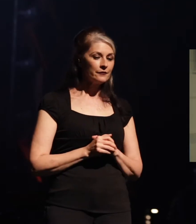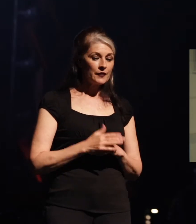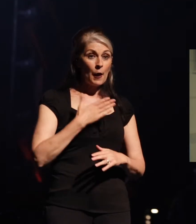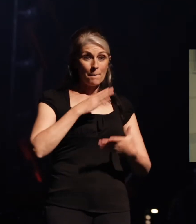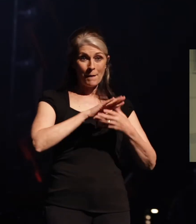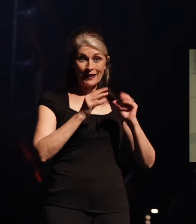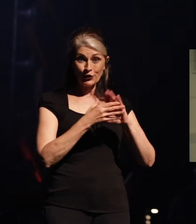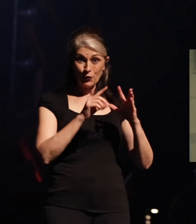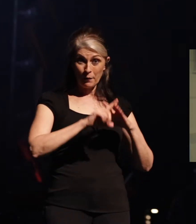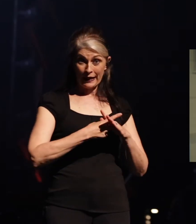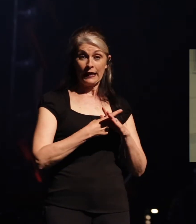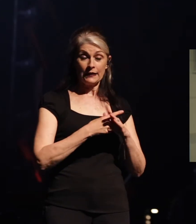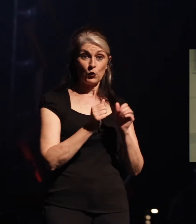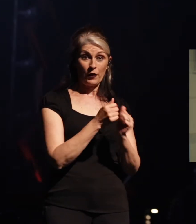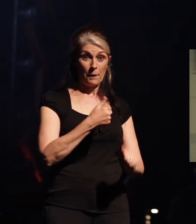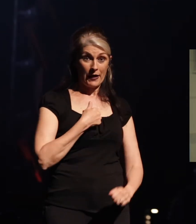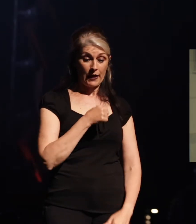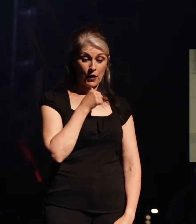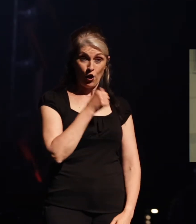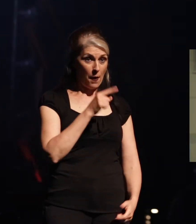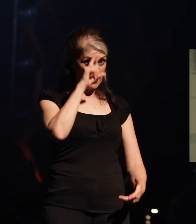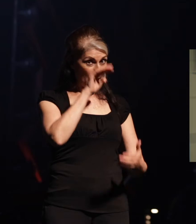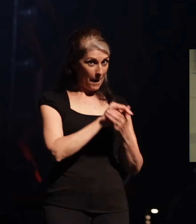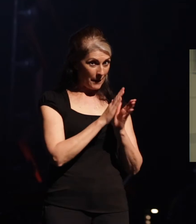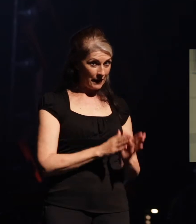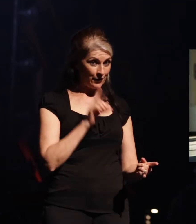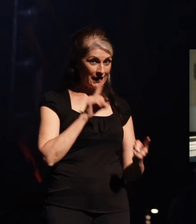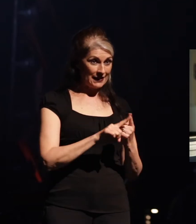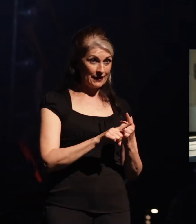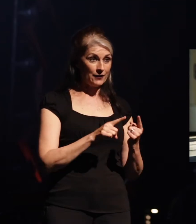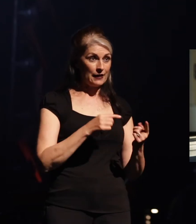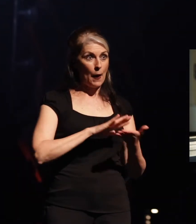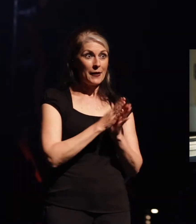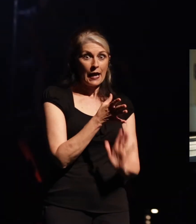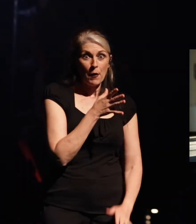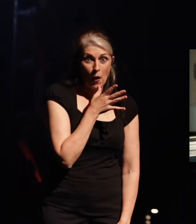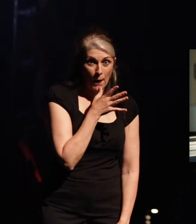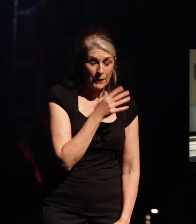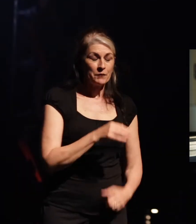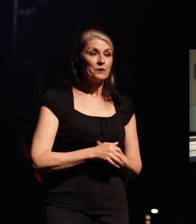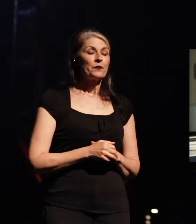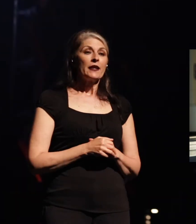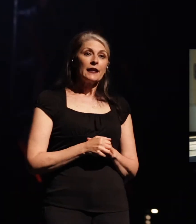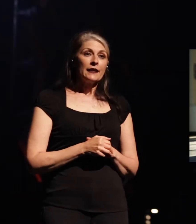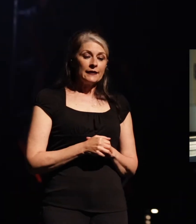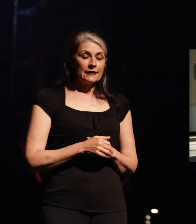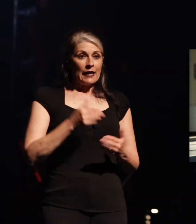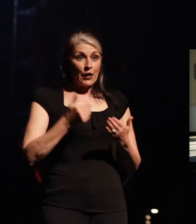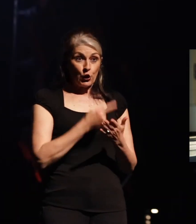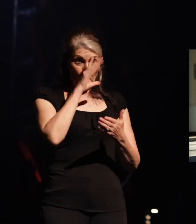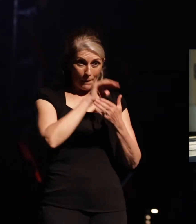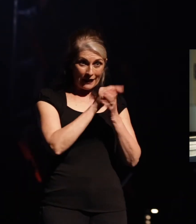begins with me not being a believer until I actually became a mom. And as a new believer, I